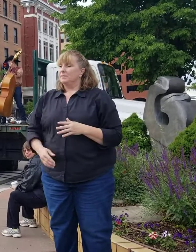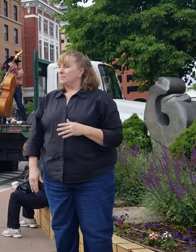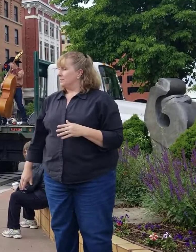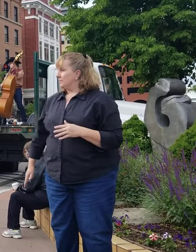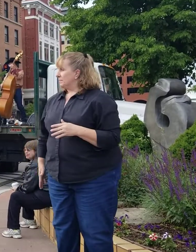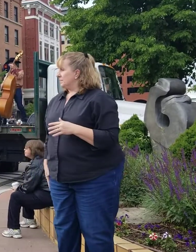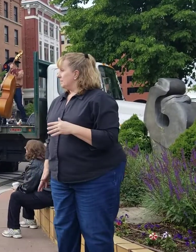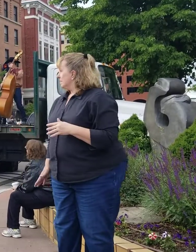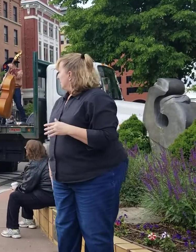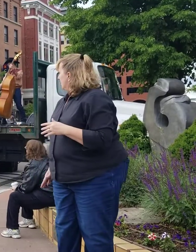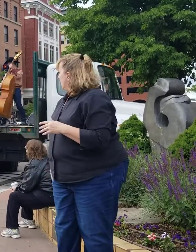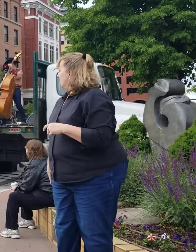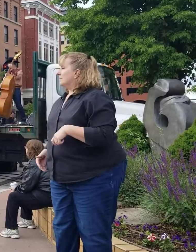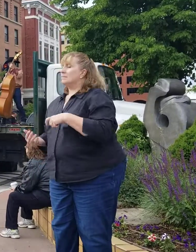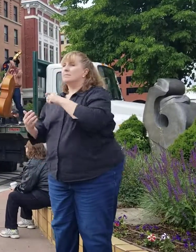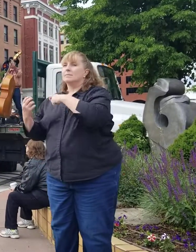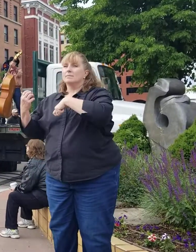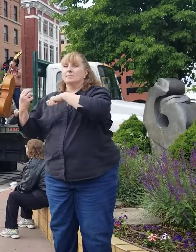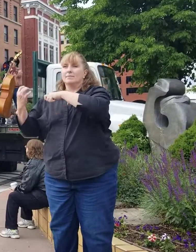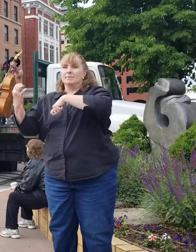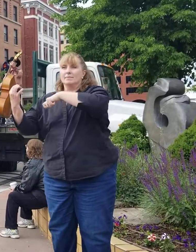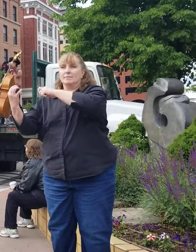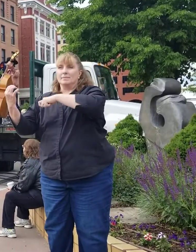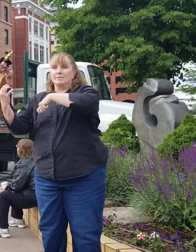And so have